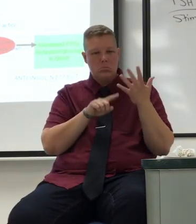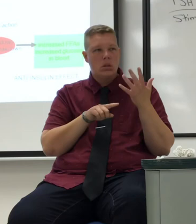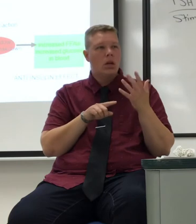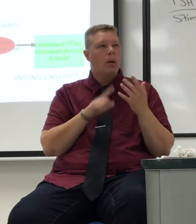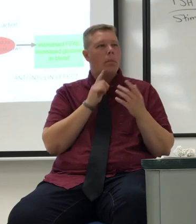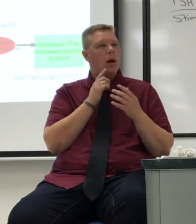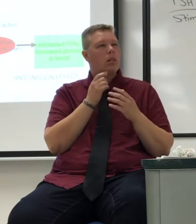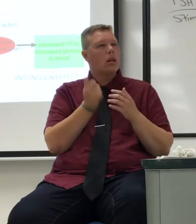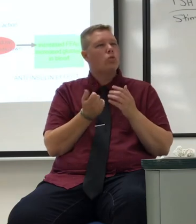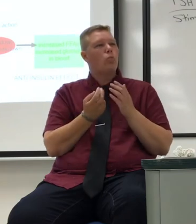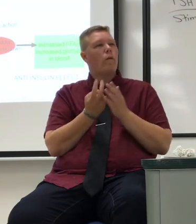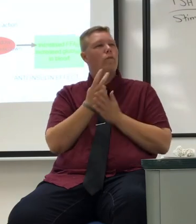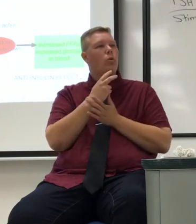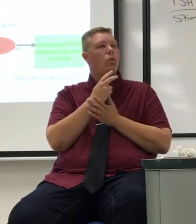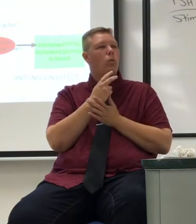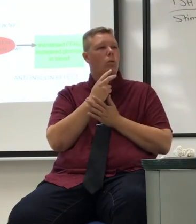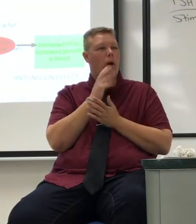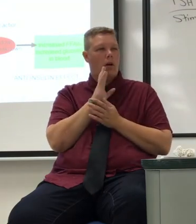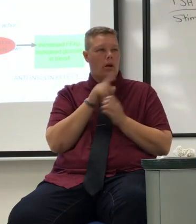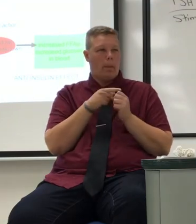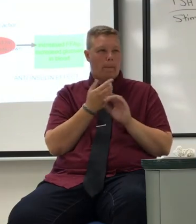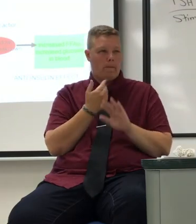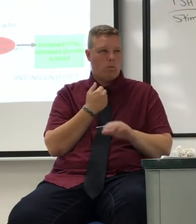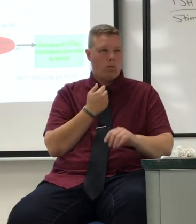review what I talked about prior.